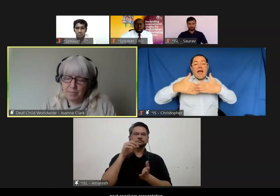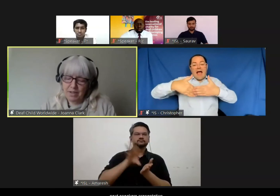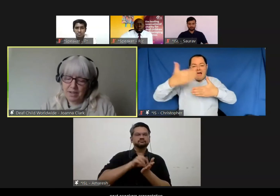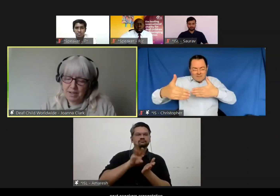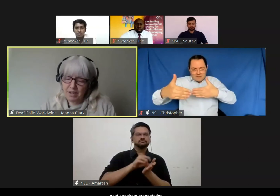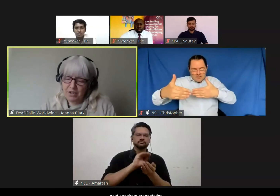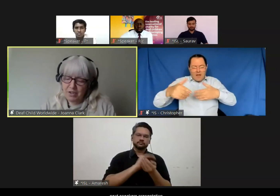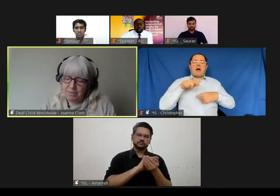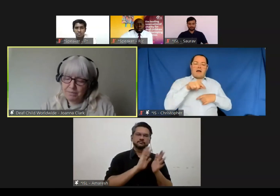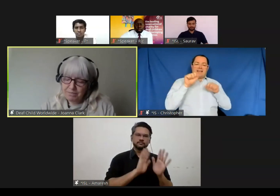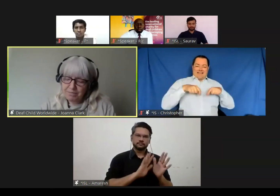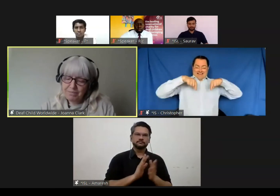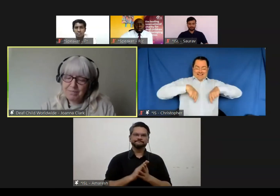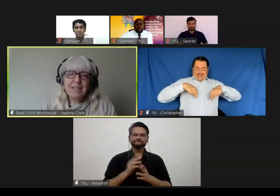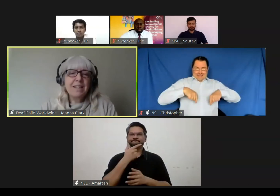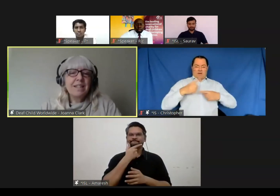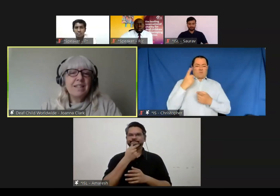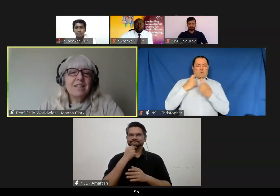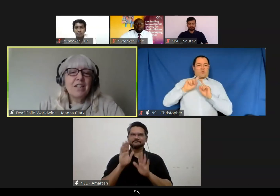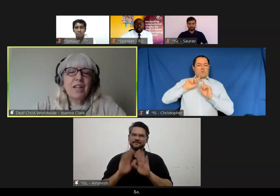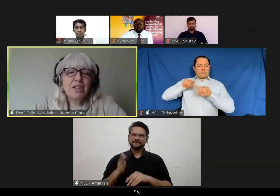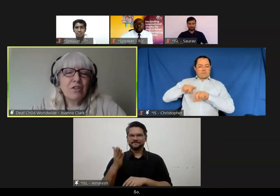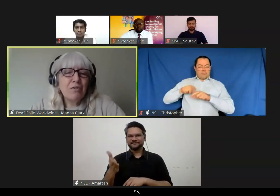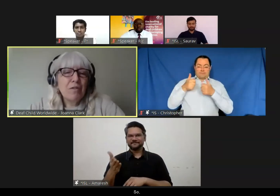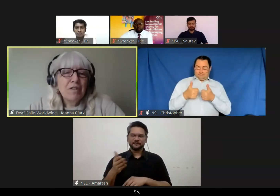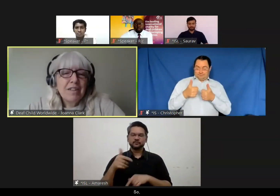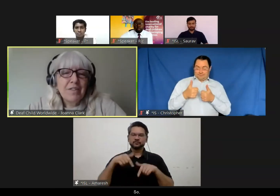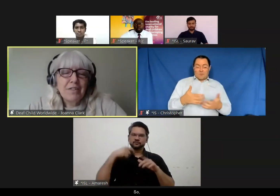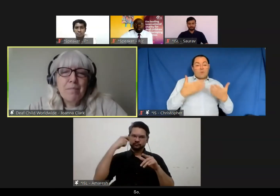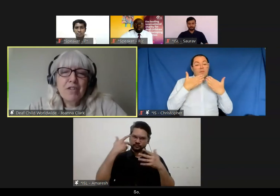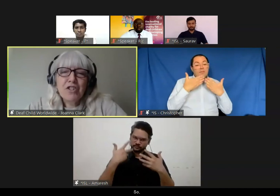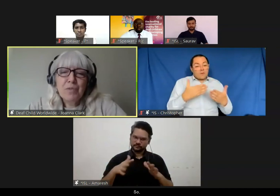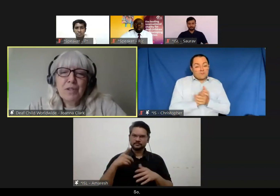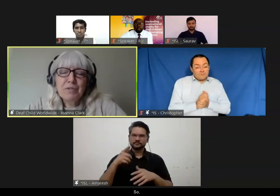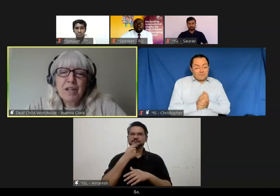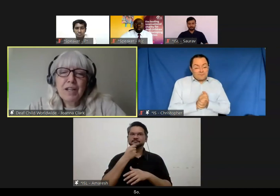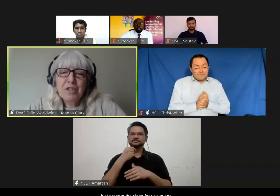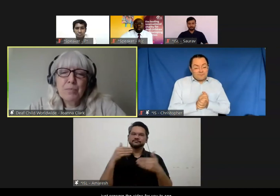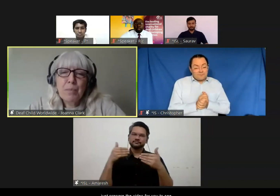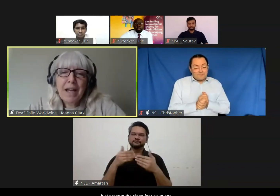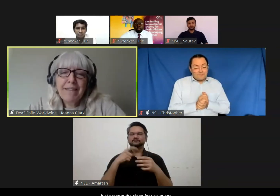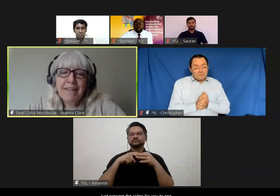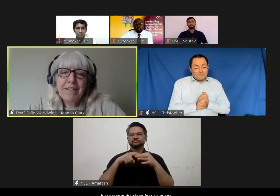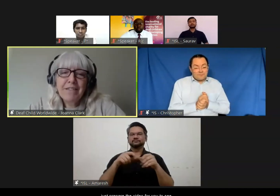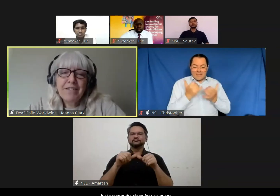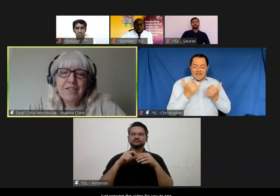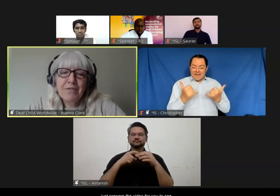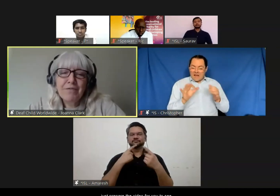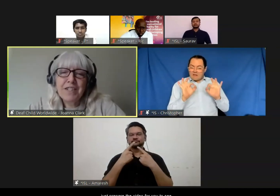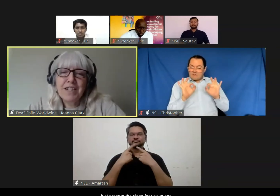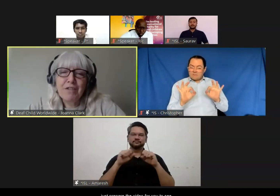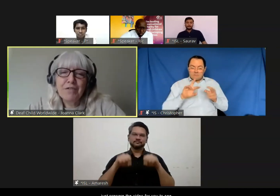speaker's presentation. So thank you very much, and we'll just prepare